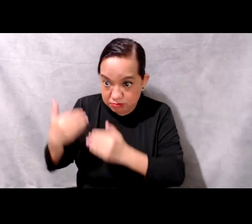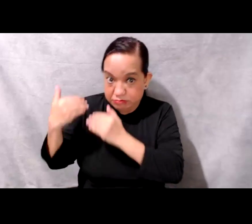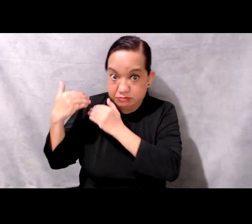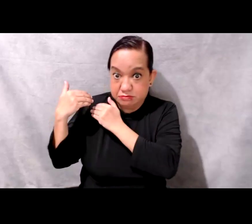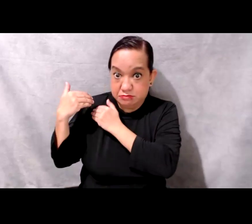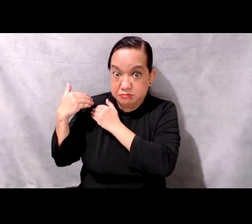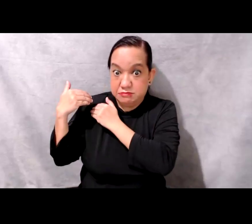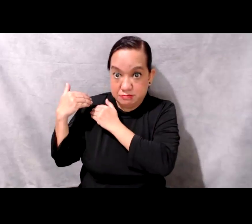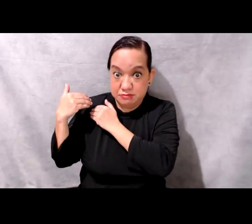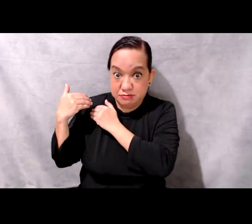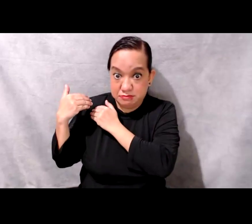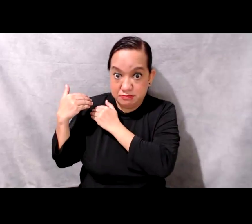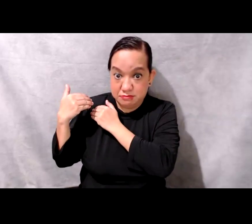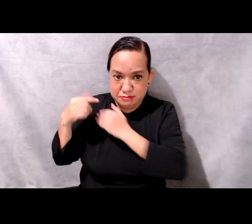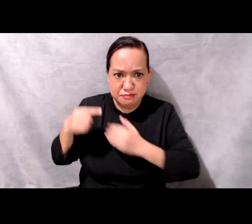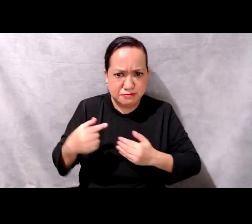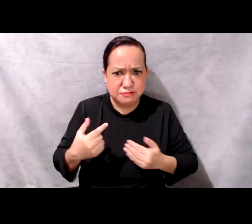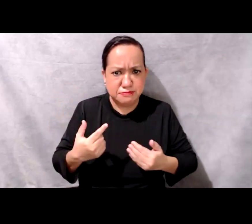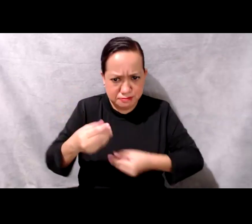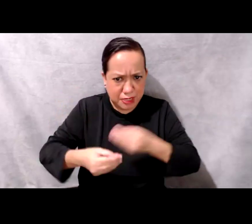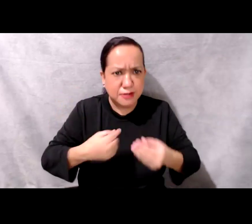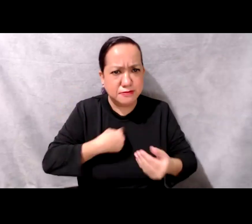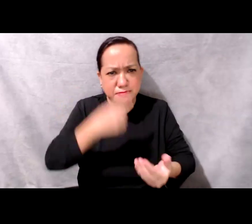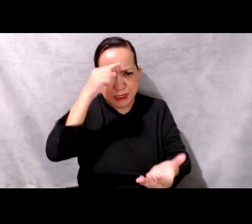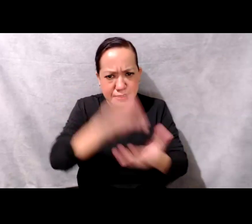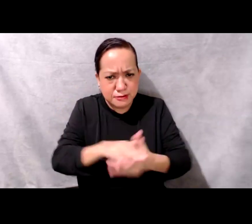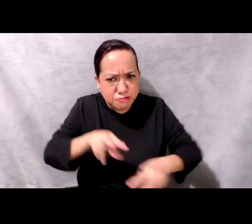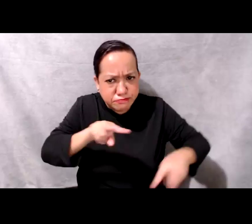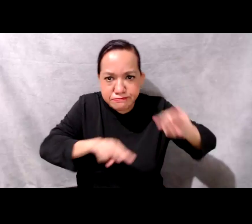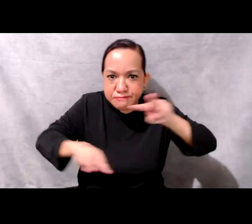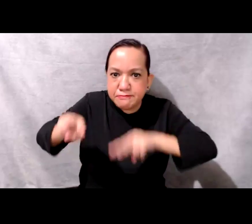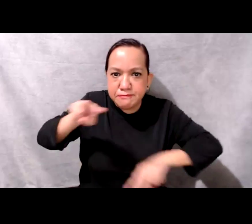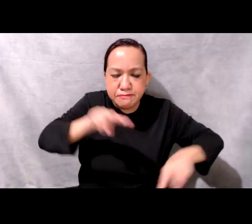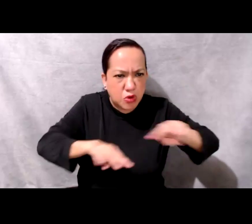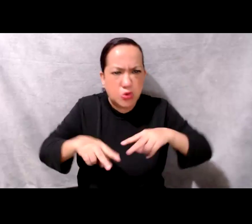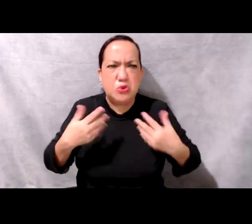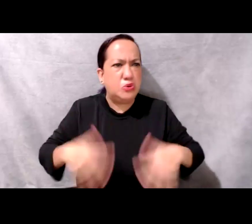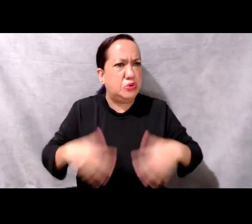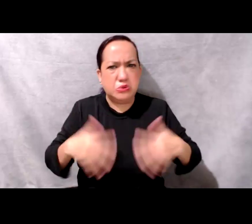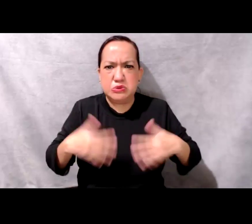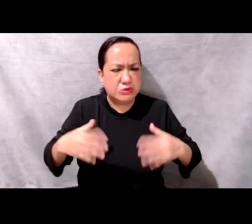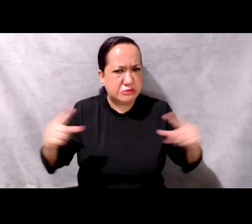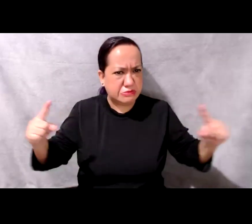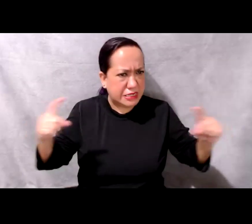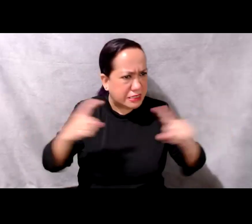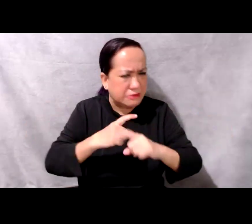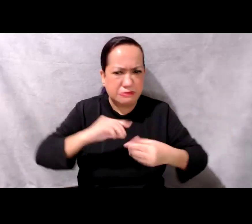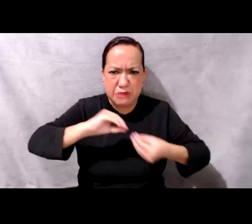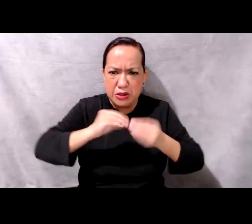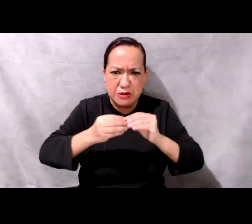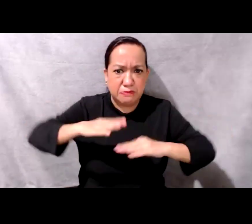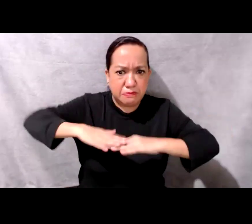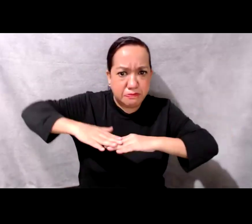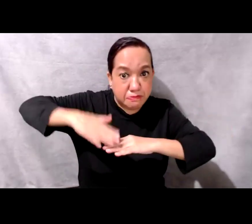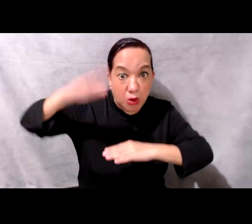based on research that we have seen, it's mostly complex cases that are coming to the accountability mechanism, and many complex cases have not even been able to